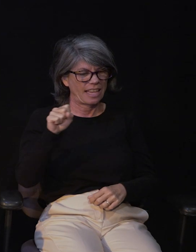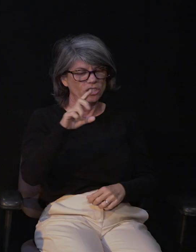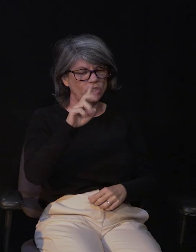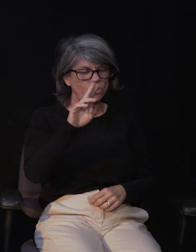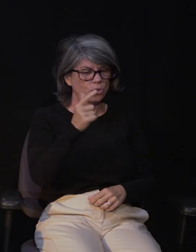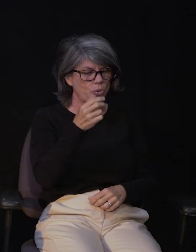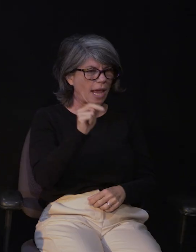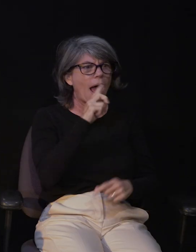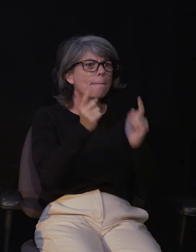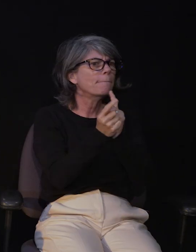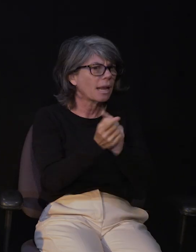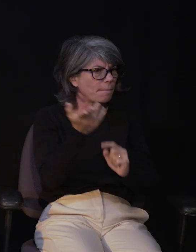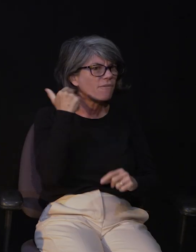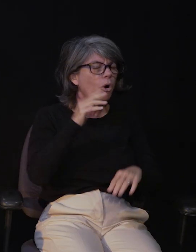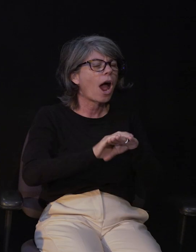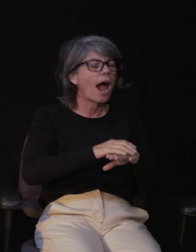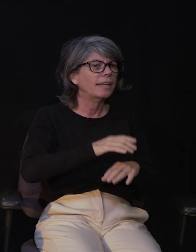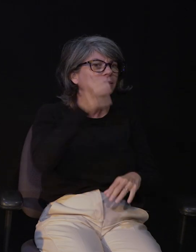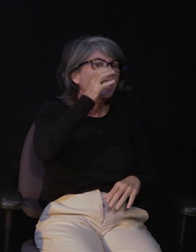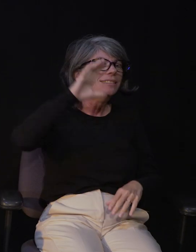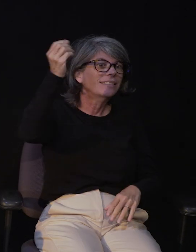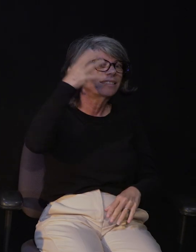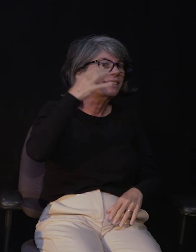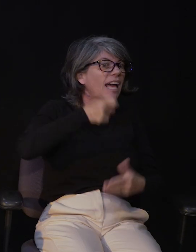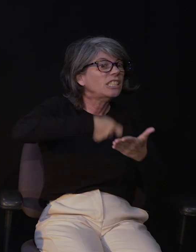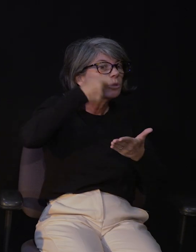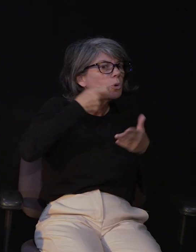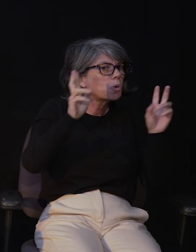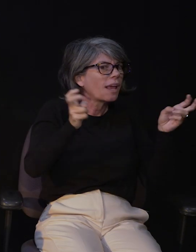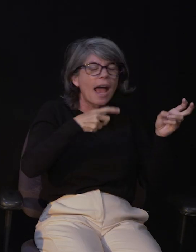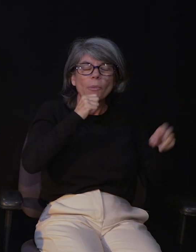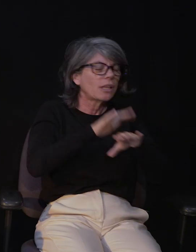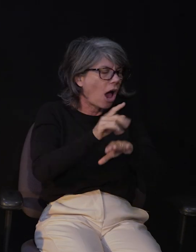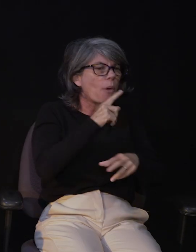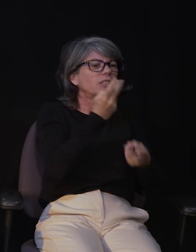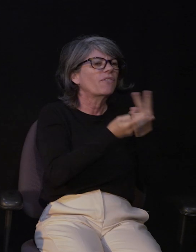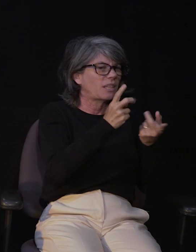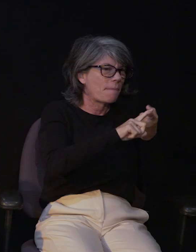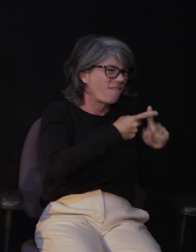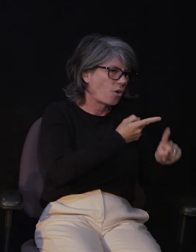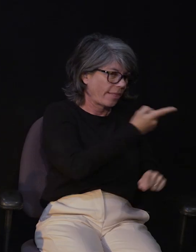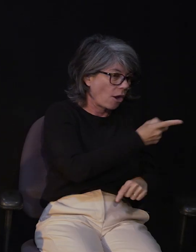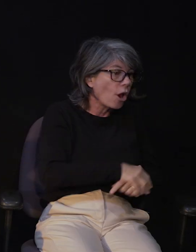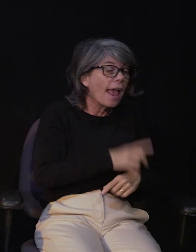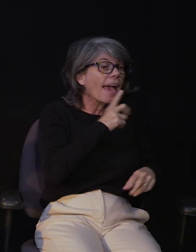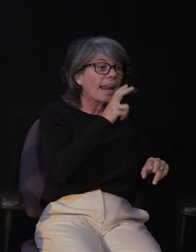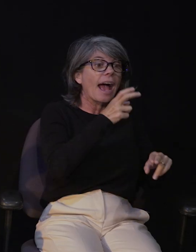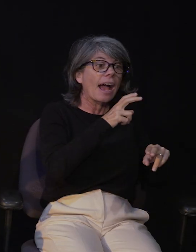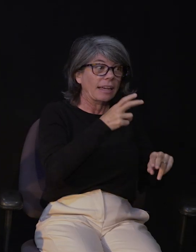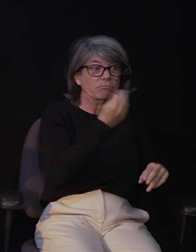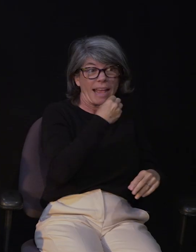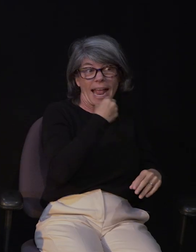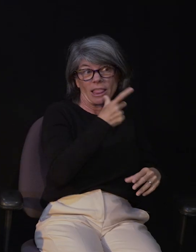before that on the set of Sunny Spoon. If you know, you know. I wasn't on it. I was visiting a friend of mine, and I sat at lunch with